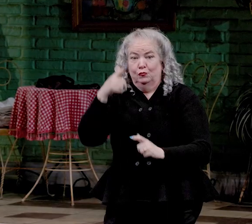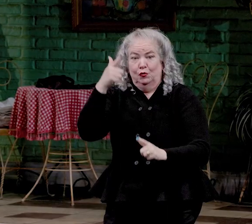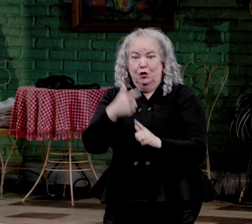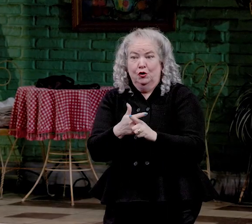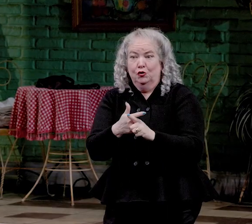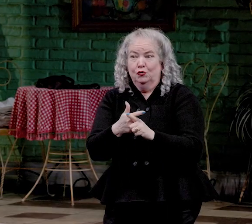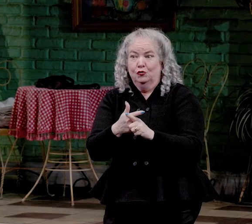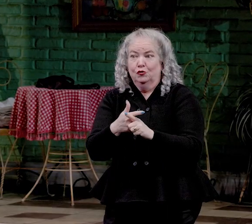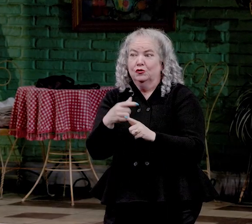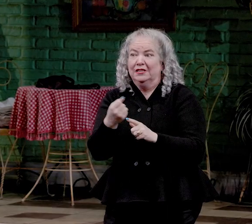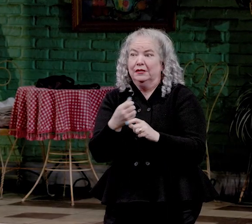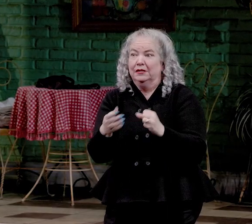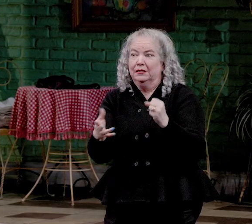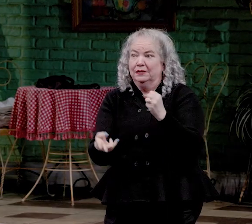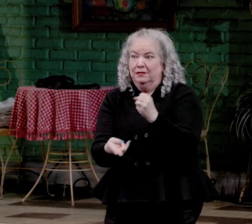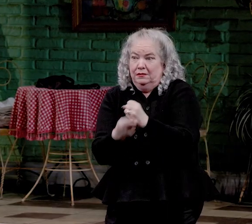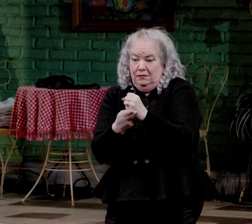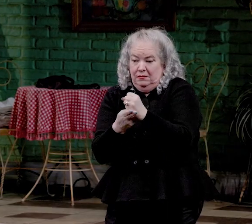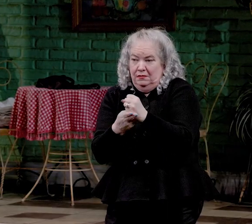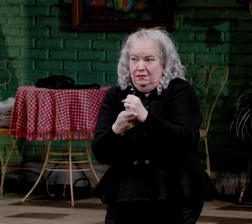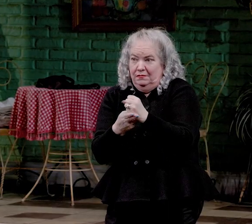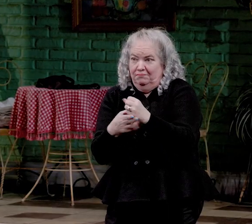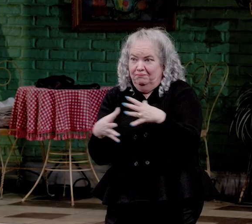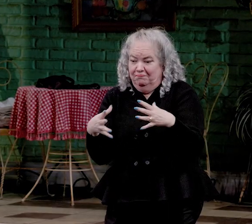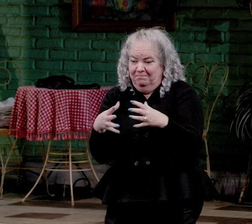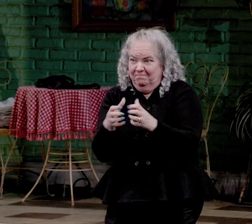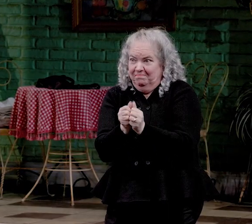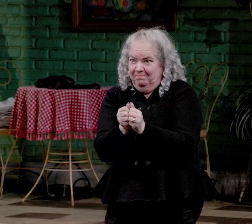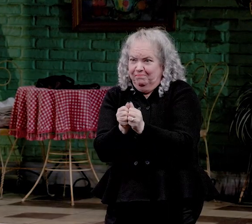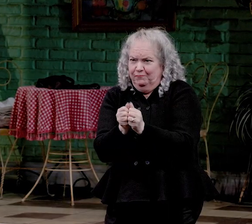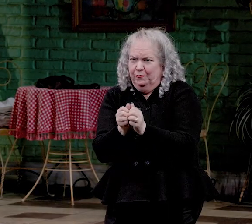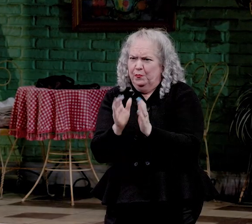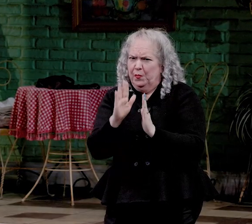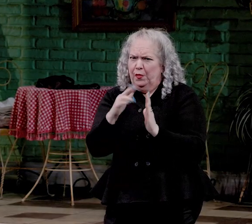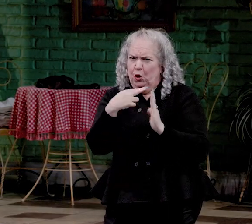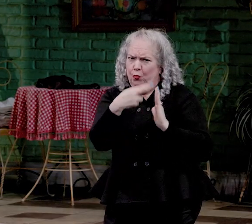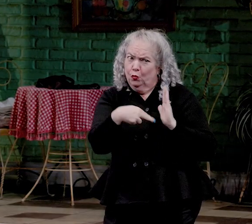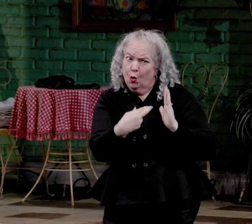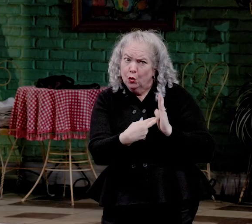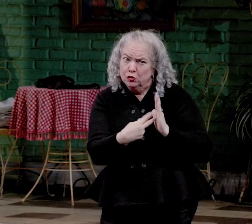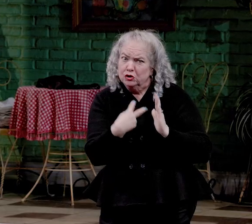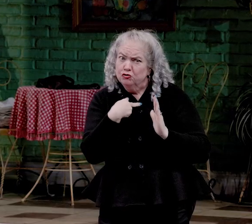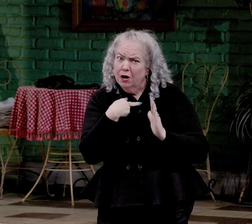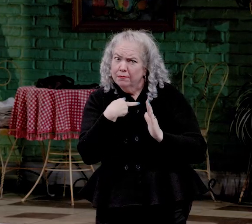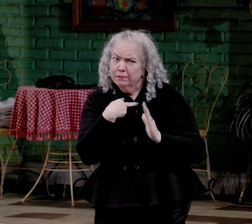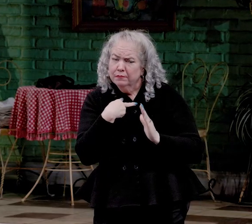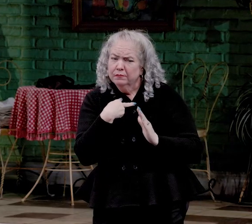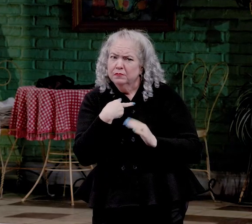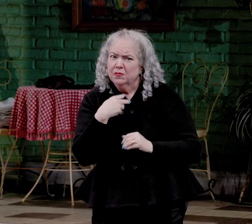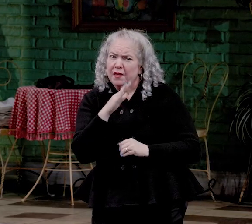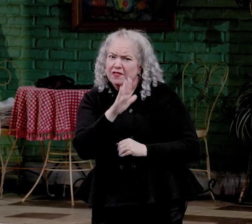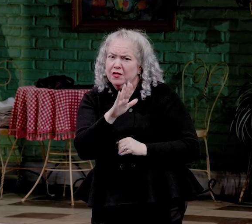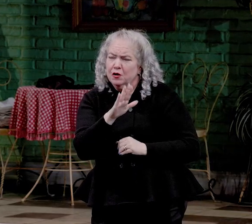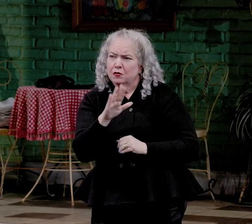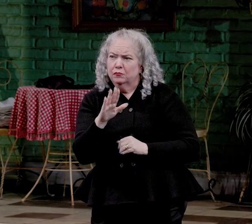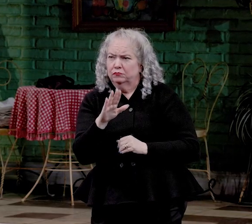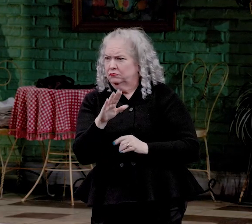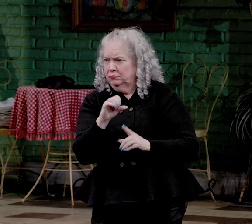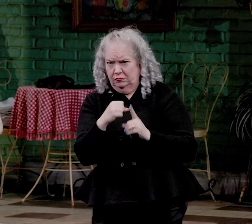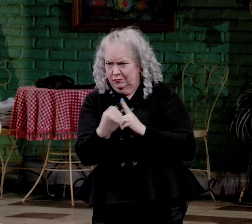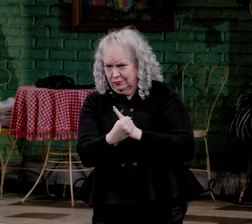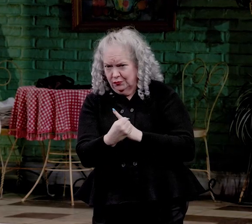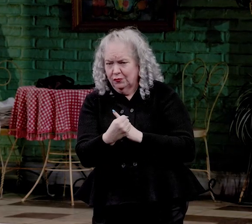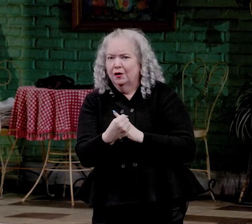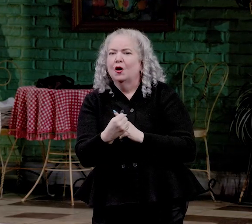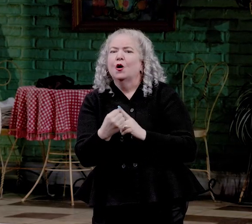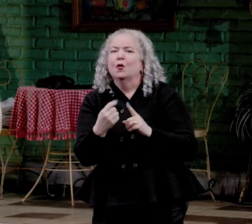containment. But by their roles, they are trapped not just by their circumstances, but by